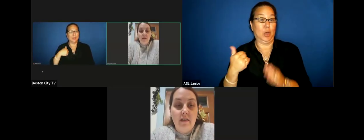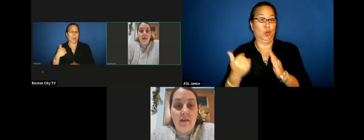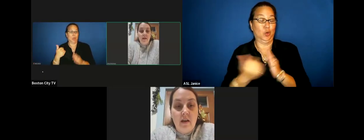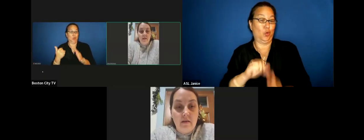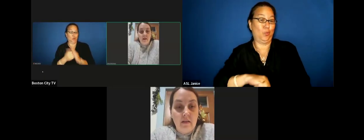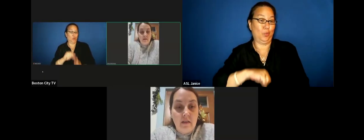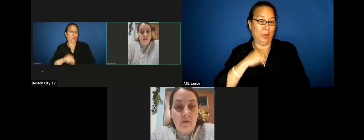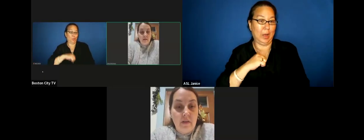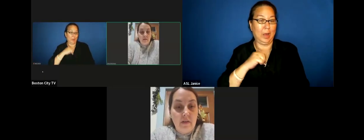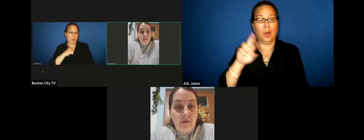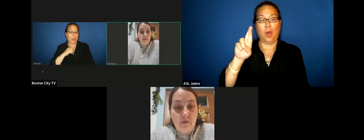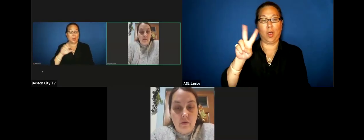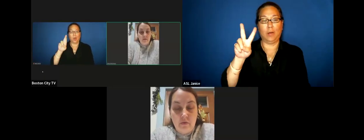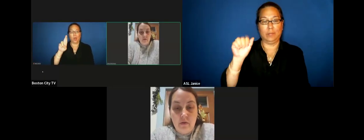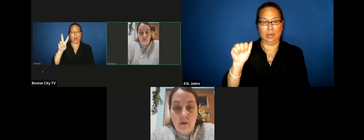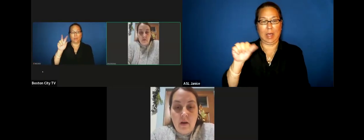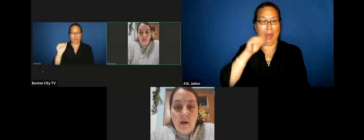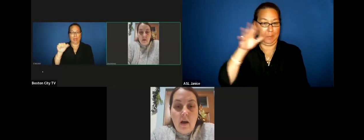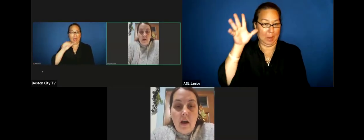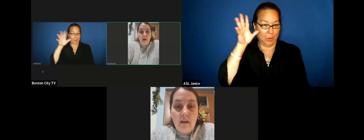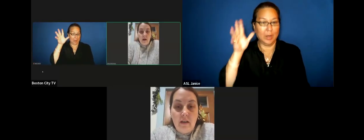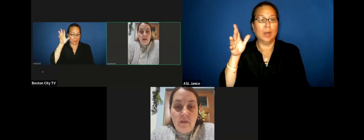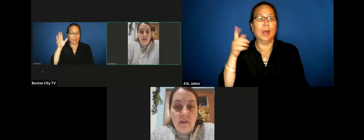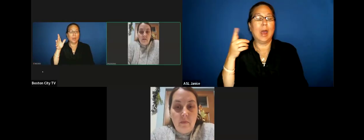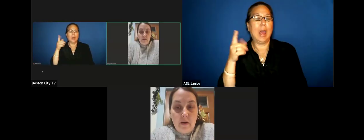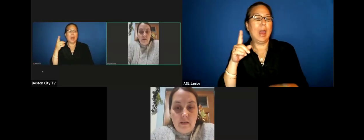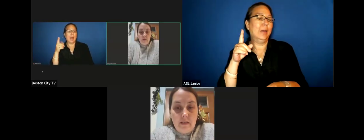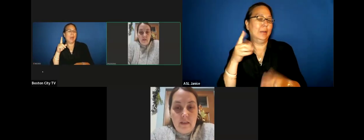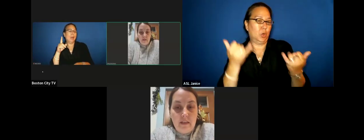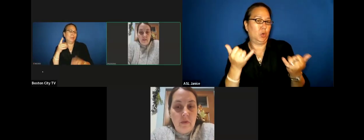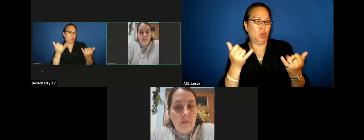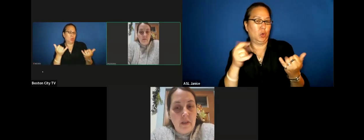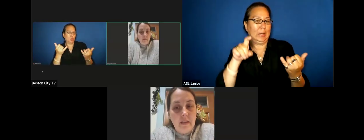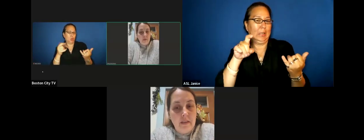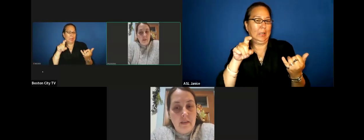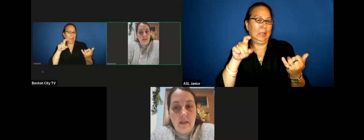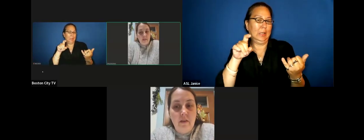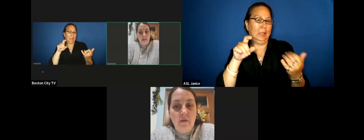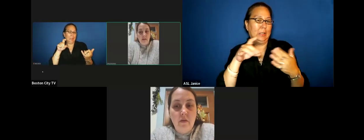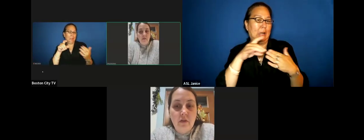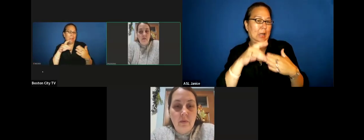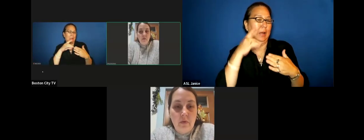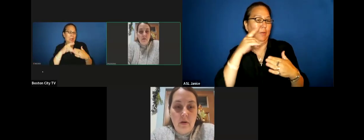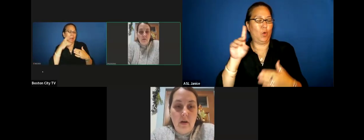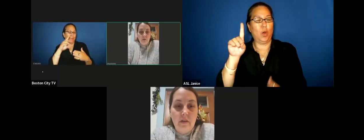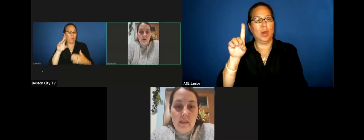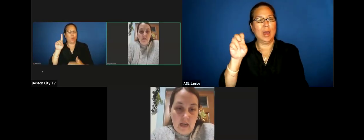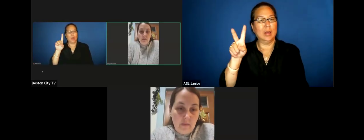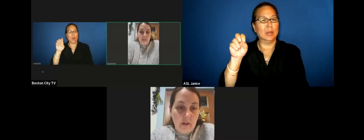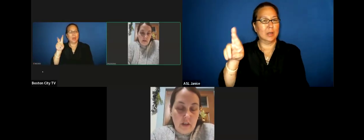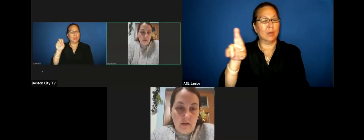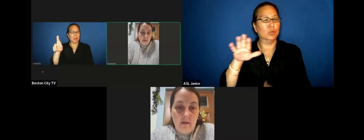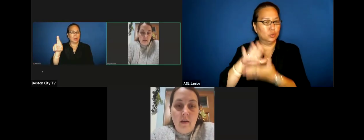and as the current lead for the Devers School. I live in South Boston, and I'm speaking tonight in full support